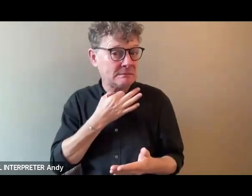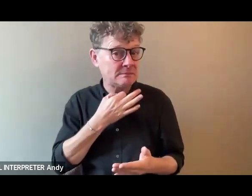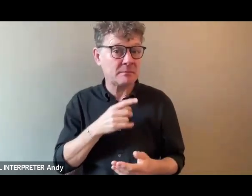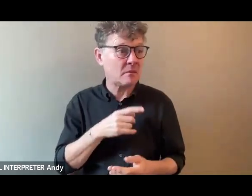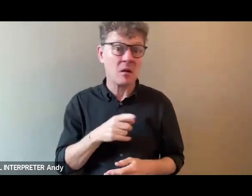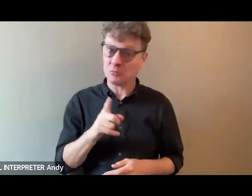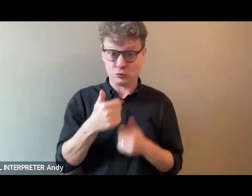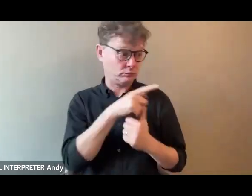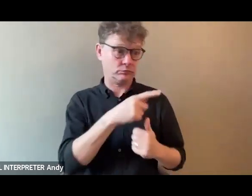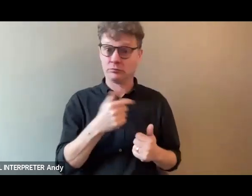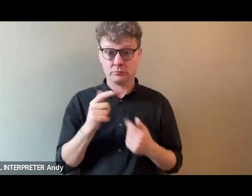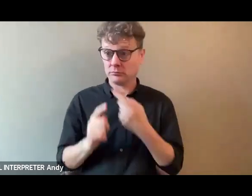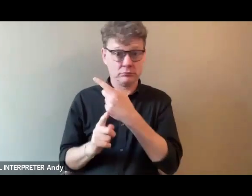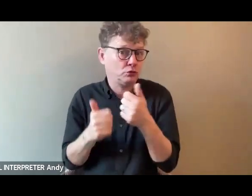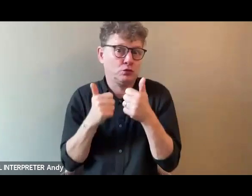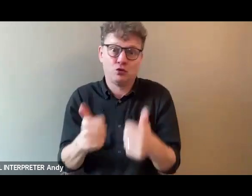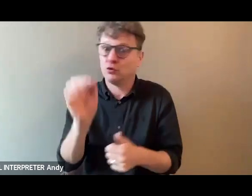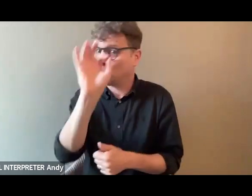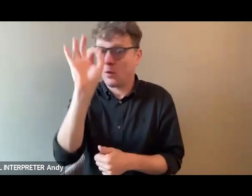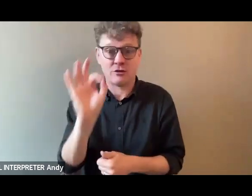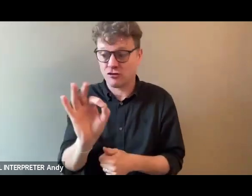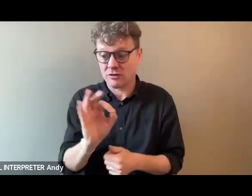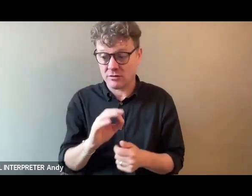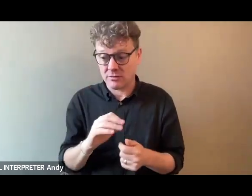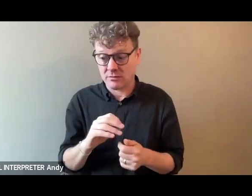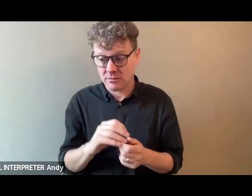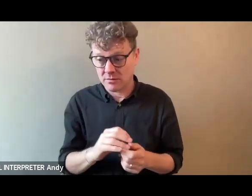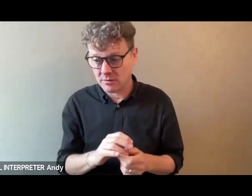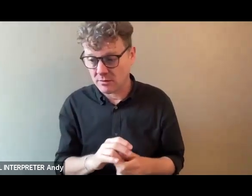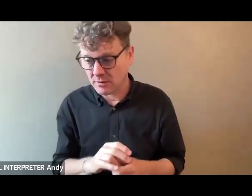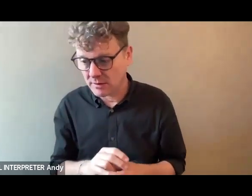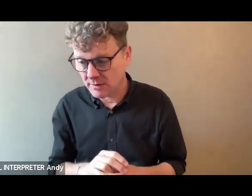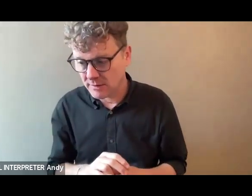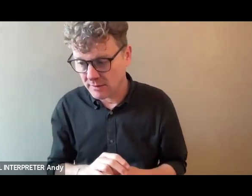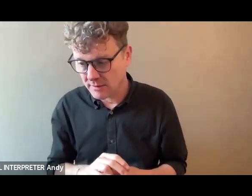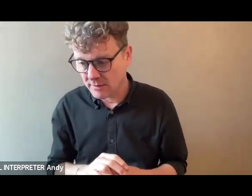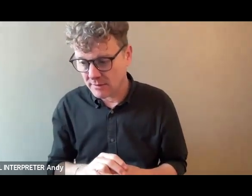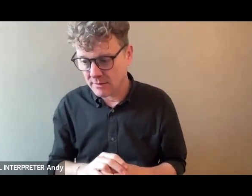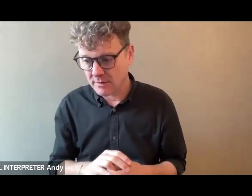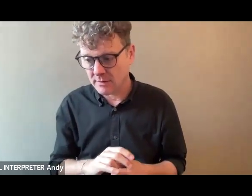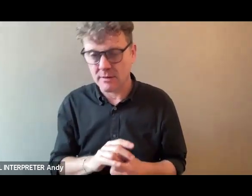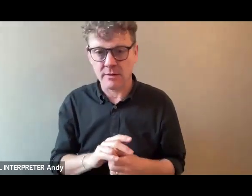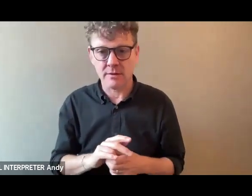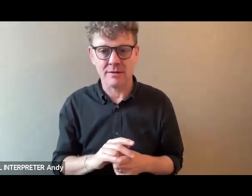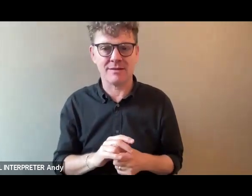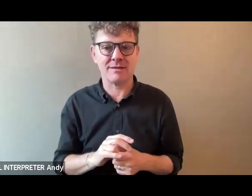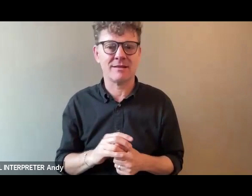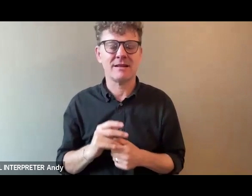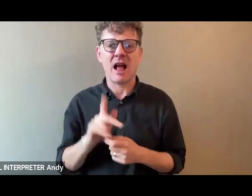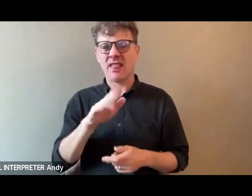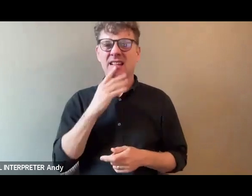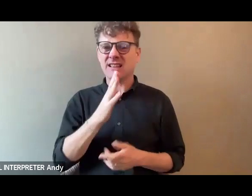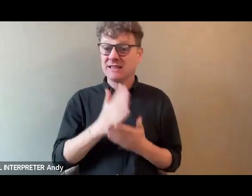and proceeded to discuss in one sense. Is anybody on the panel? Too, this is my question as well,